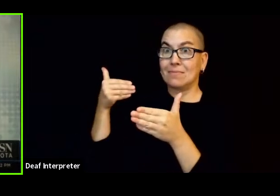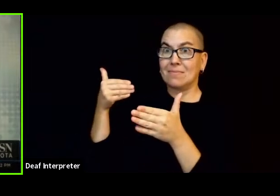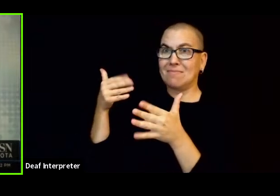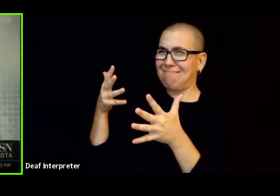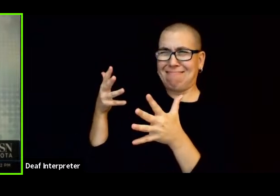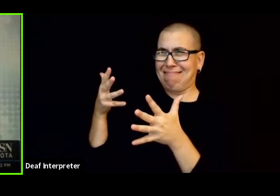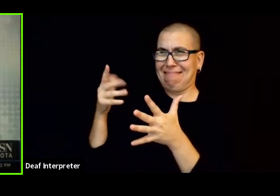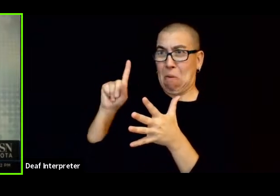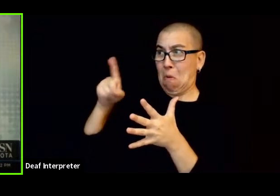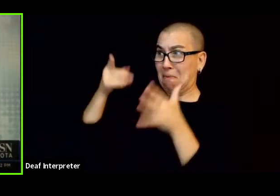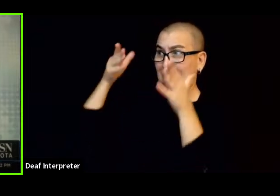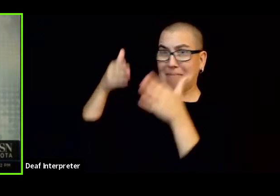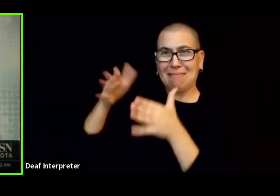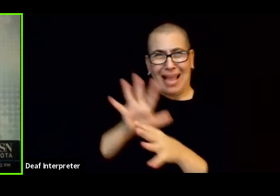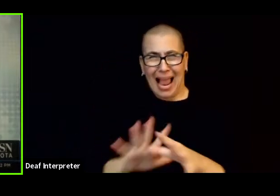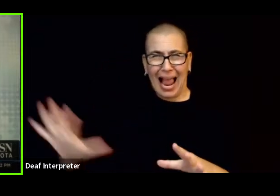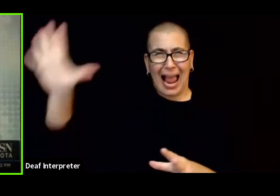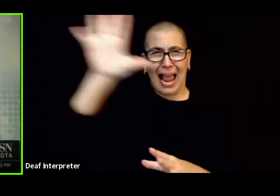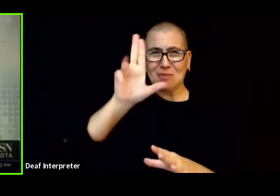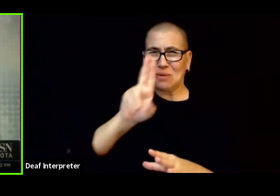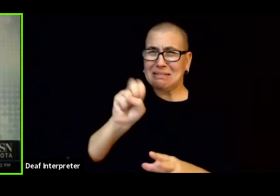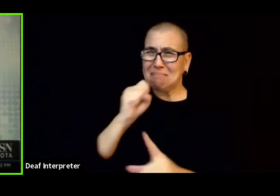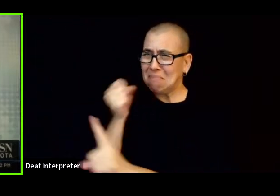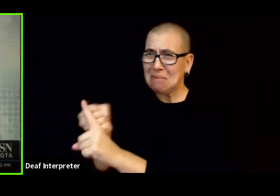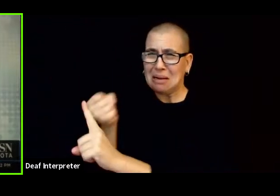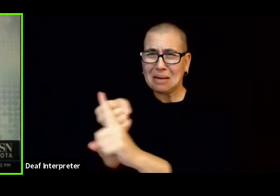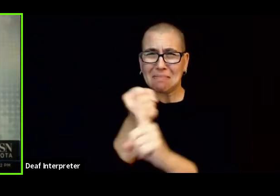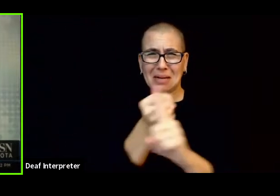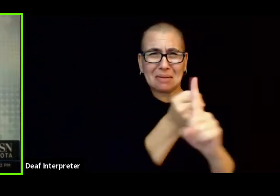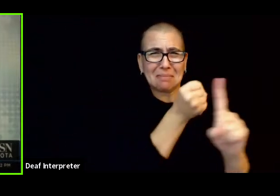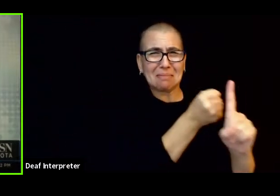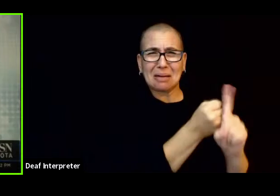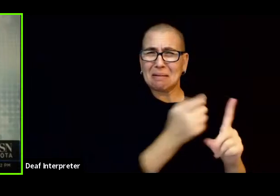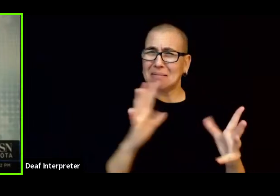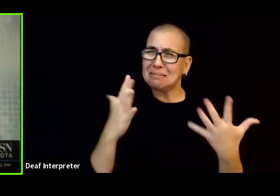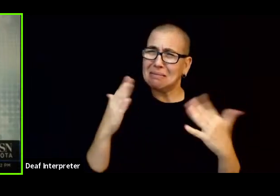621,000 cases around the world in a single day, and over